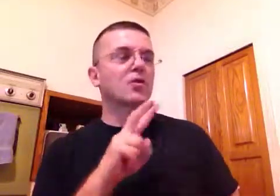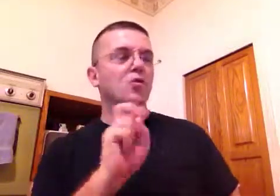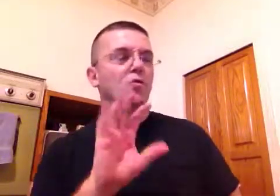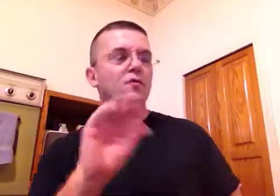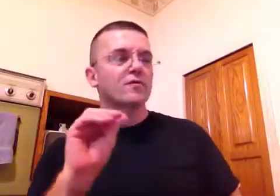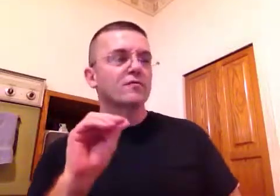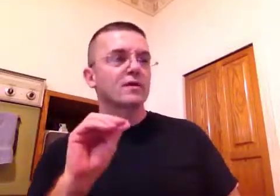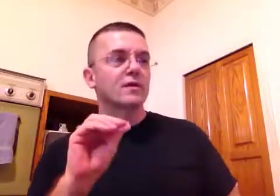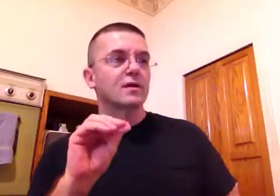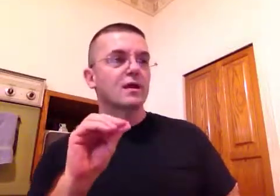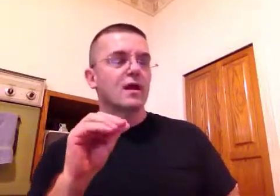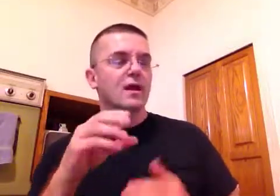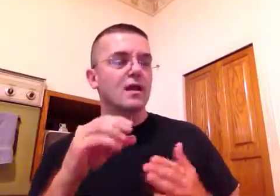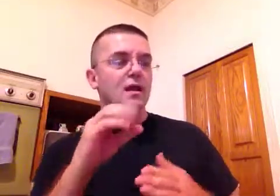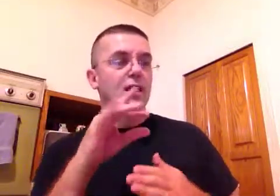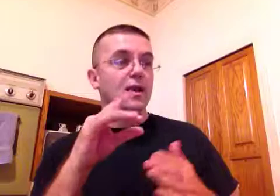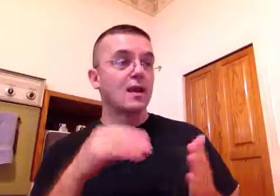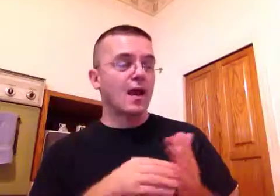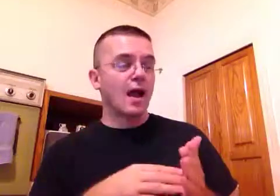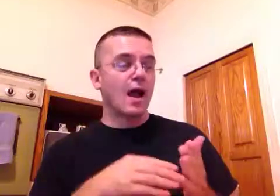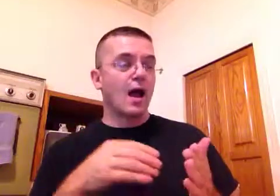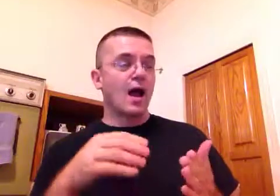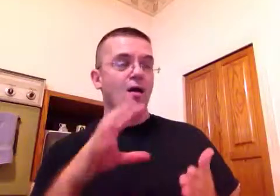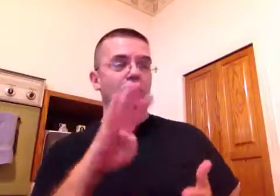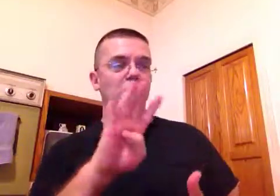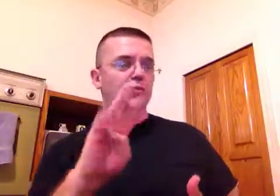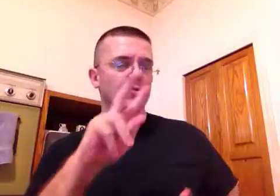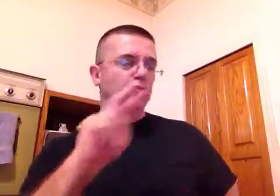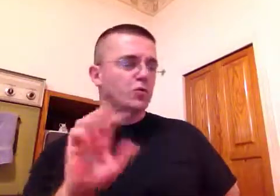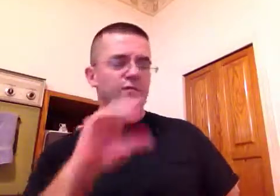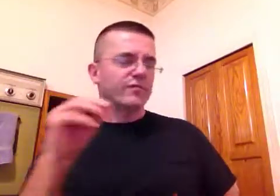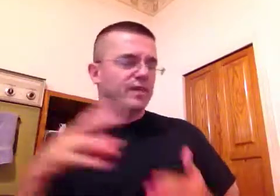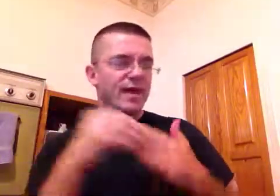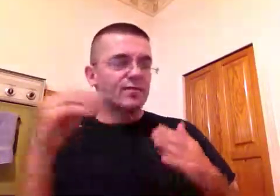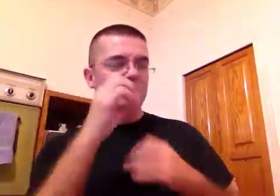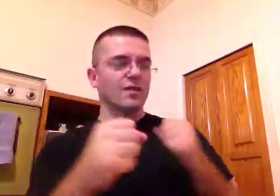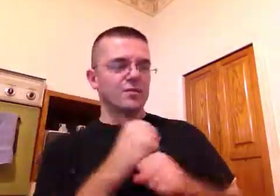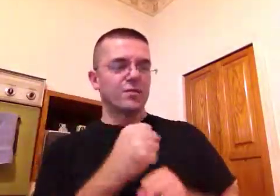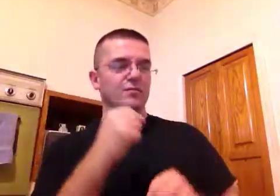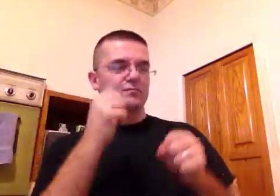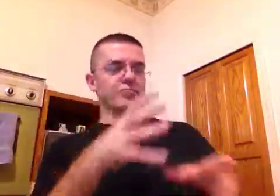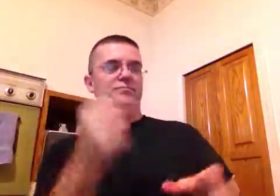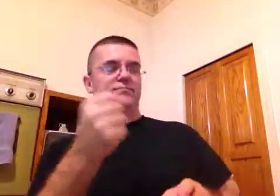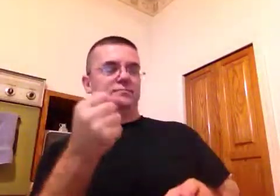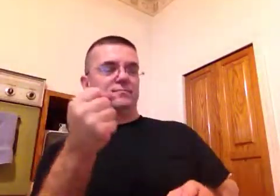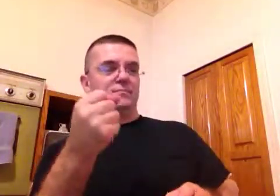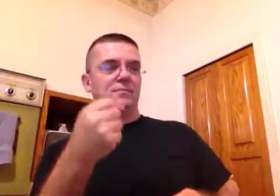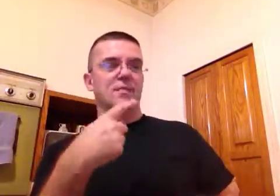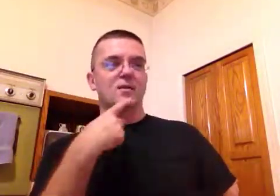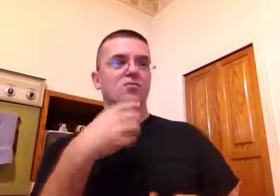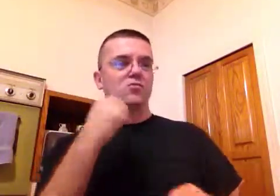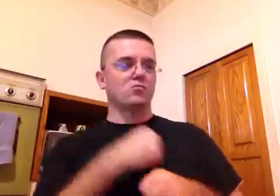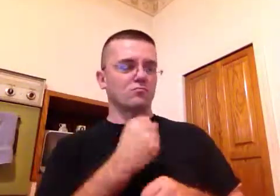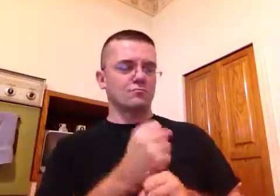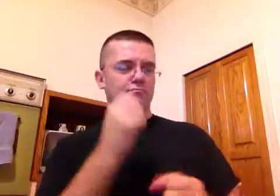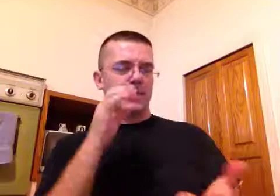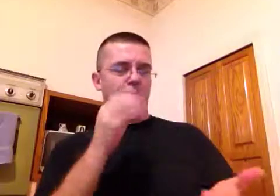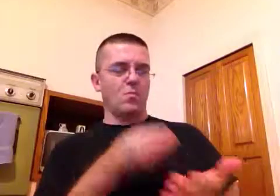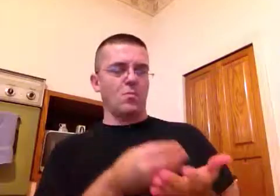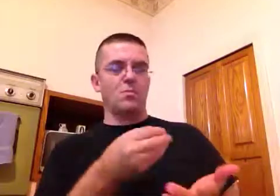$25,000. And I just wouldn't tie up my money for $250. Right. I've got to do a little better than that. And it